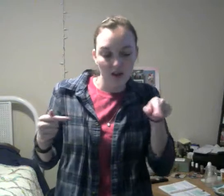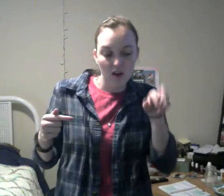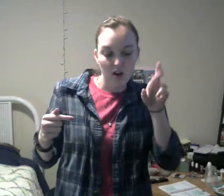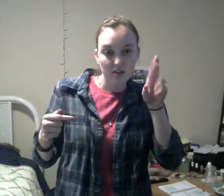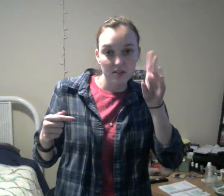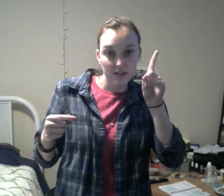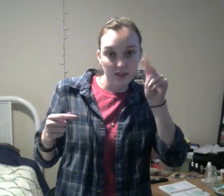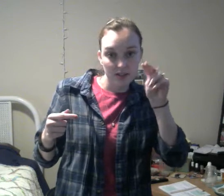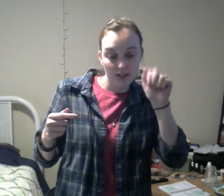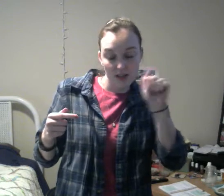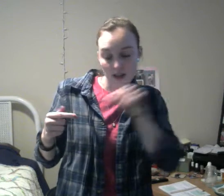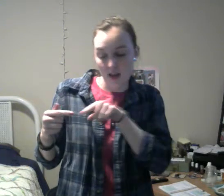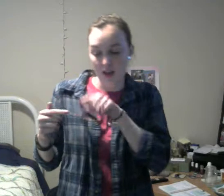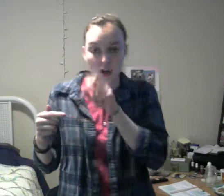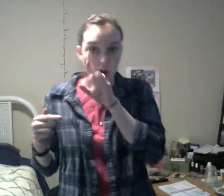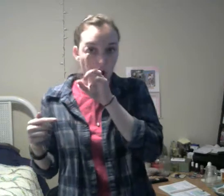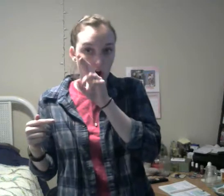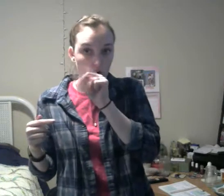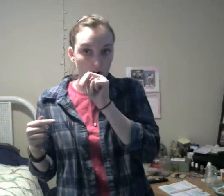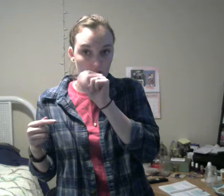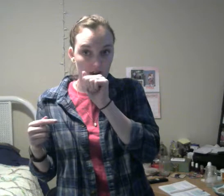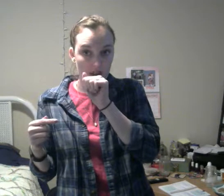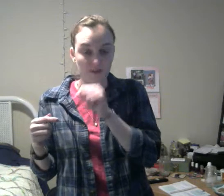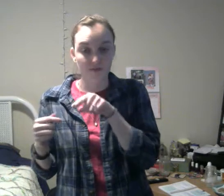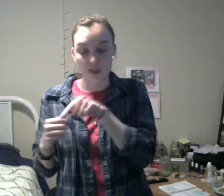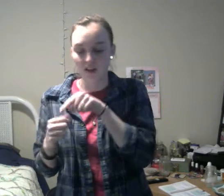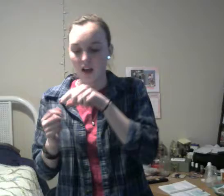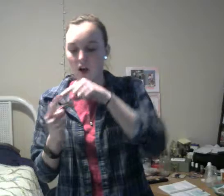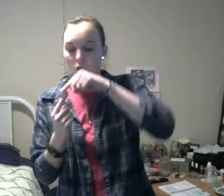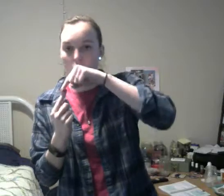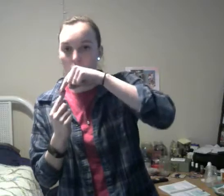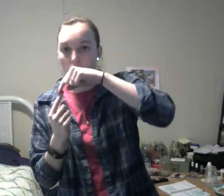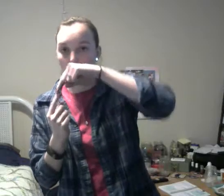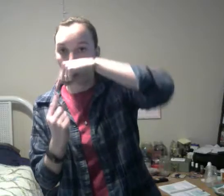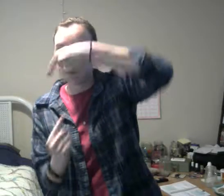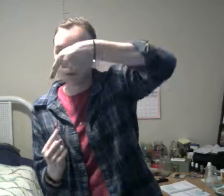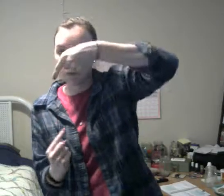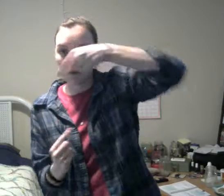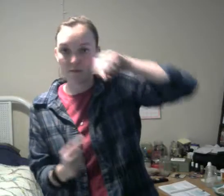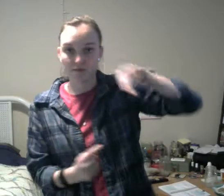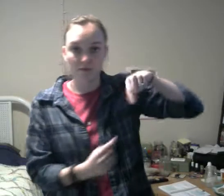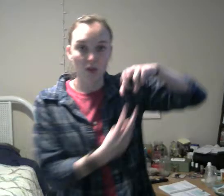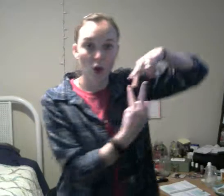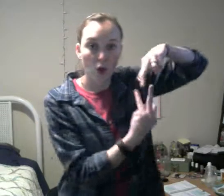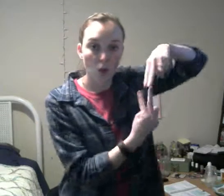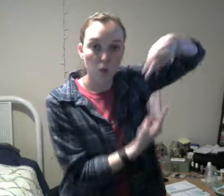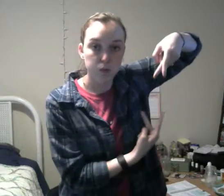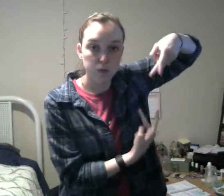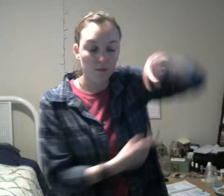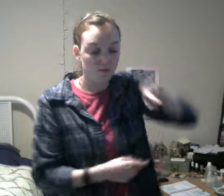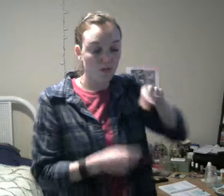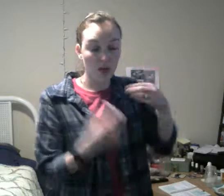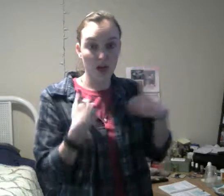RNA is going to be a single strand. DNA is going to have 2 strands. RNA is going to contain the nitrogenous